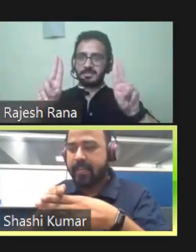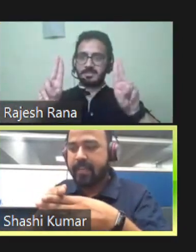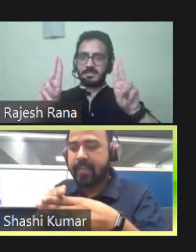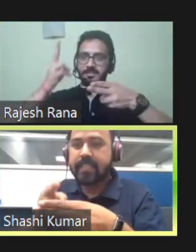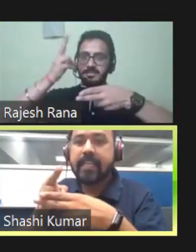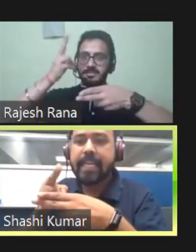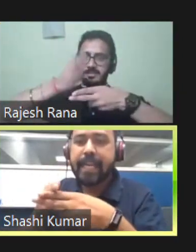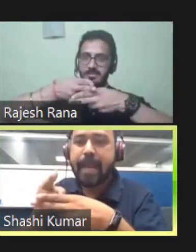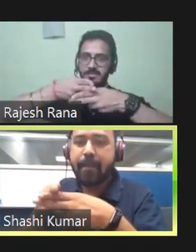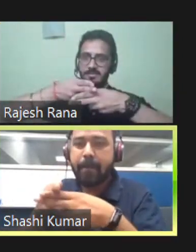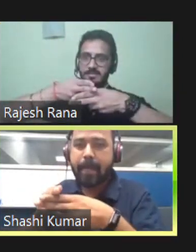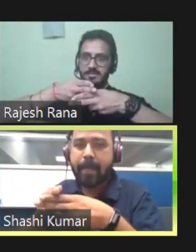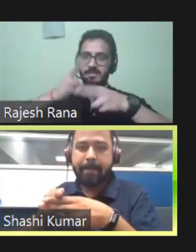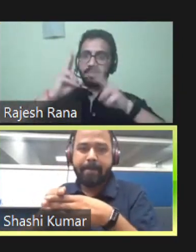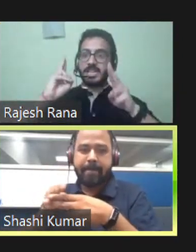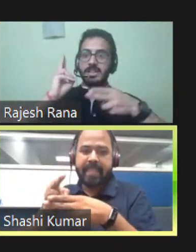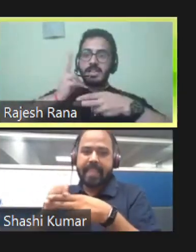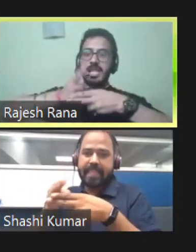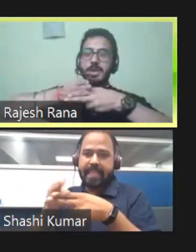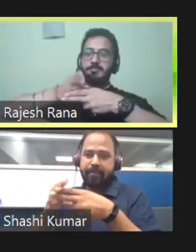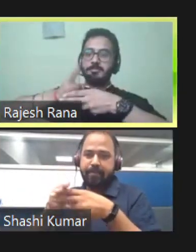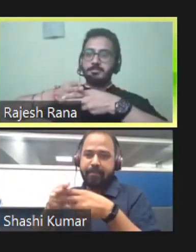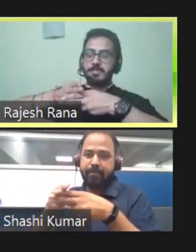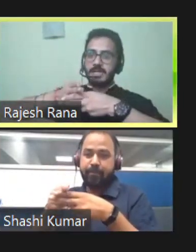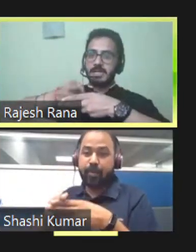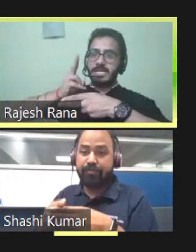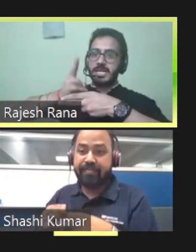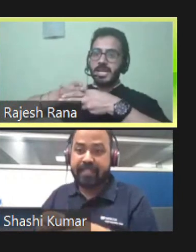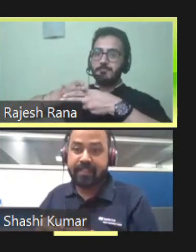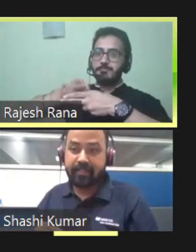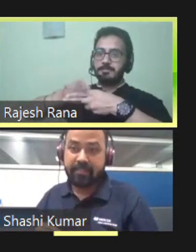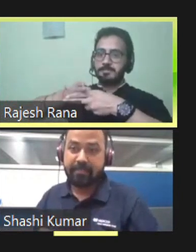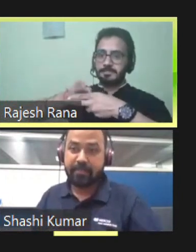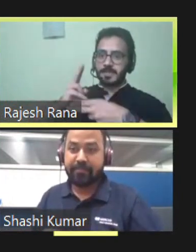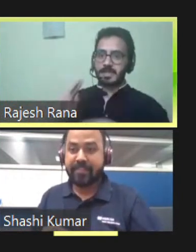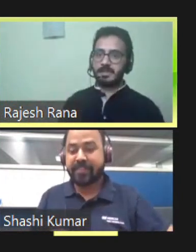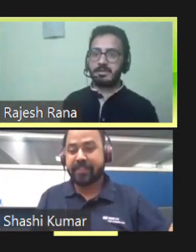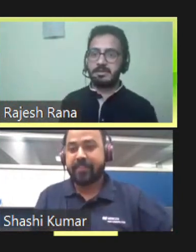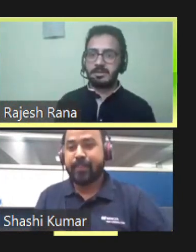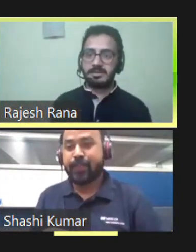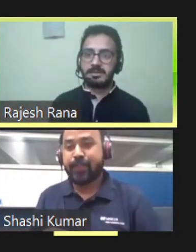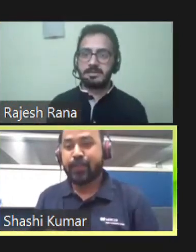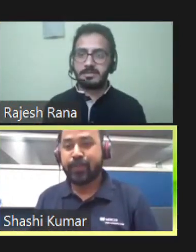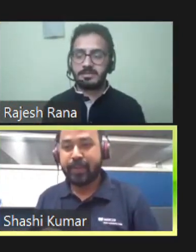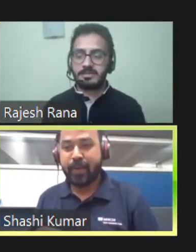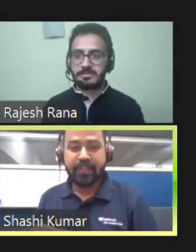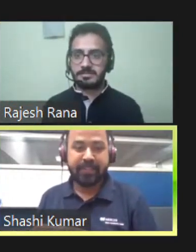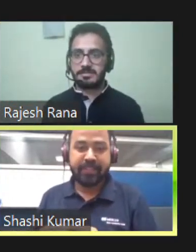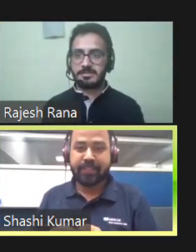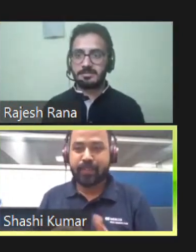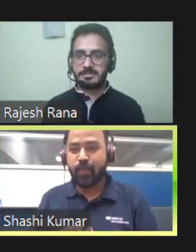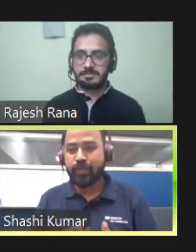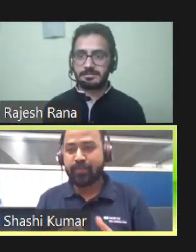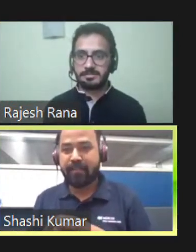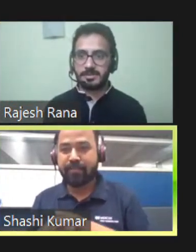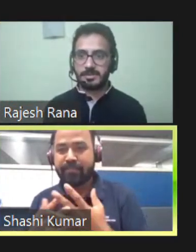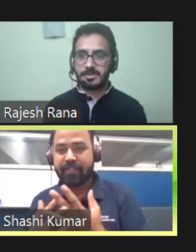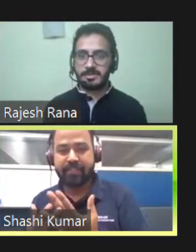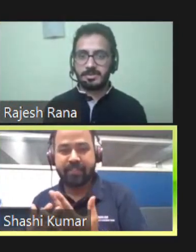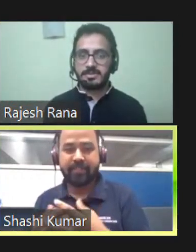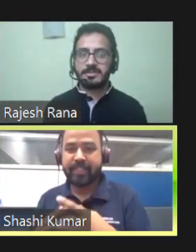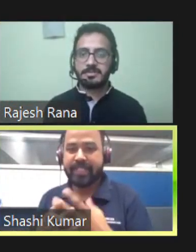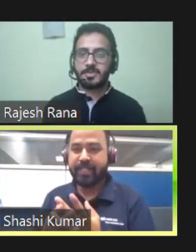Right? It's name. Name. Professor. Name. Professor. So in colleges, schools, we